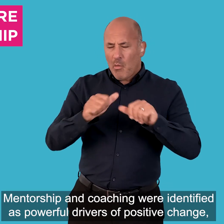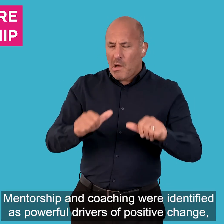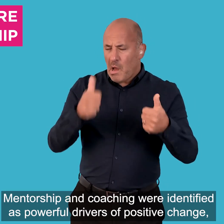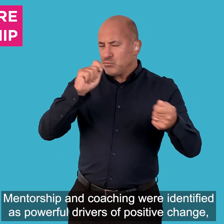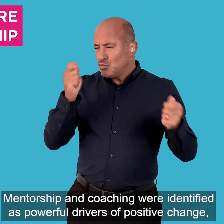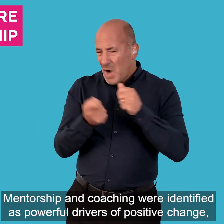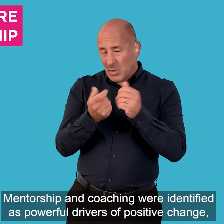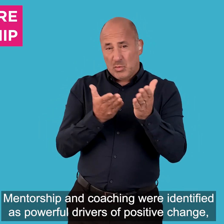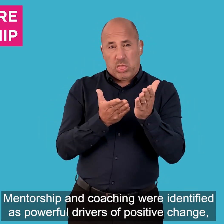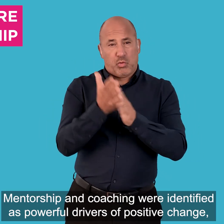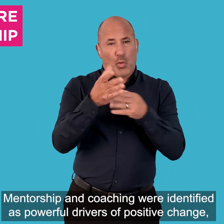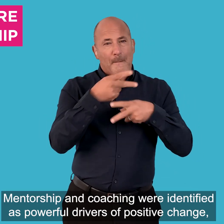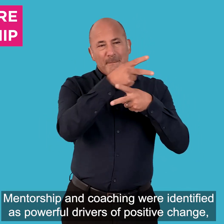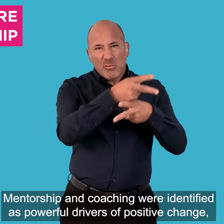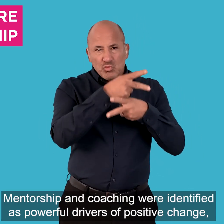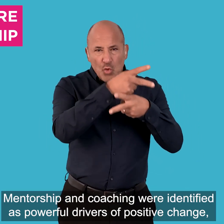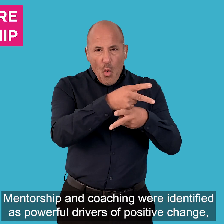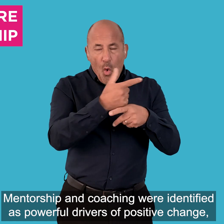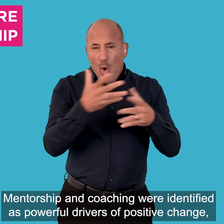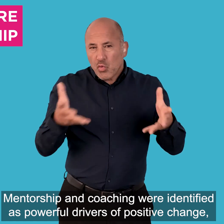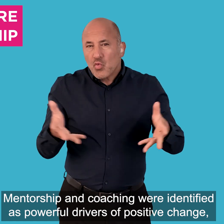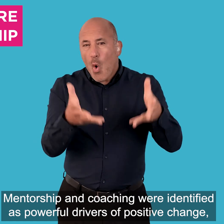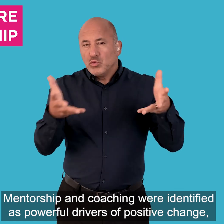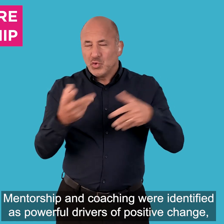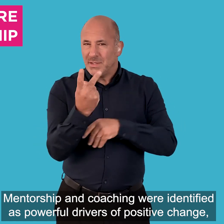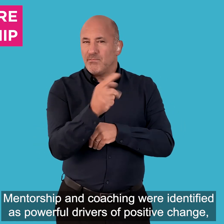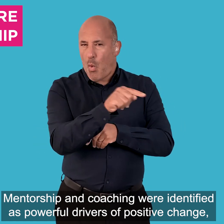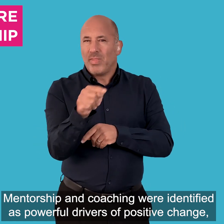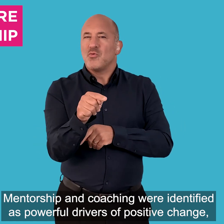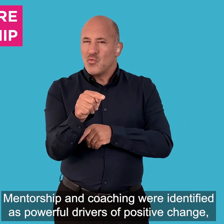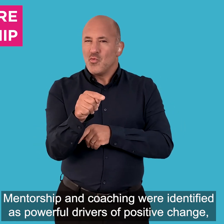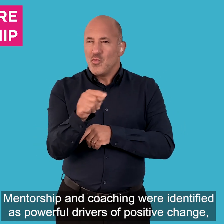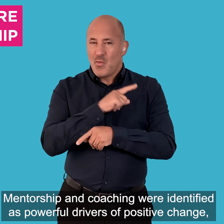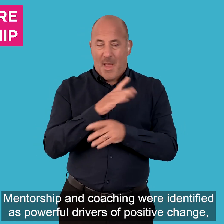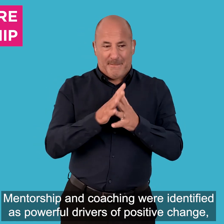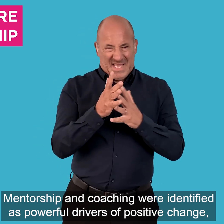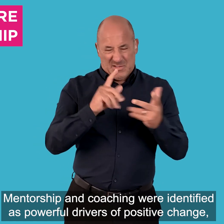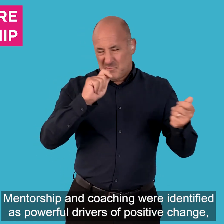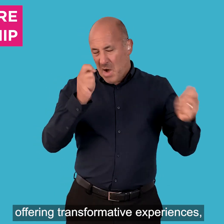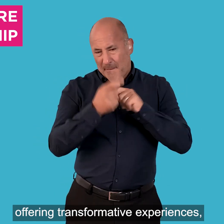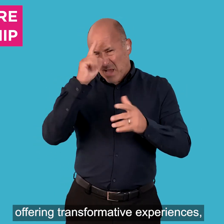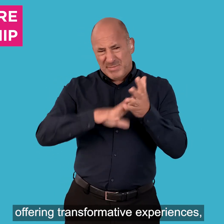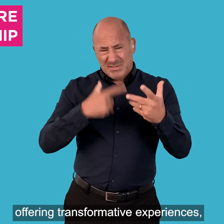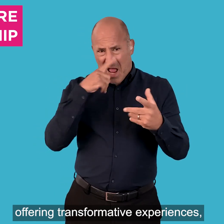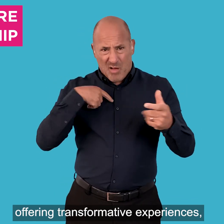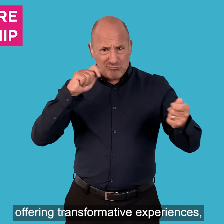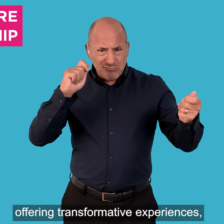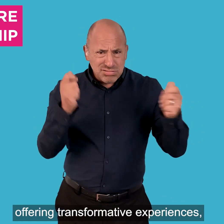Mentorship and coaching were identified as powerful drivers of positive change, offering